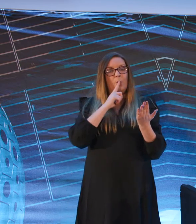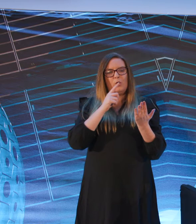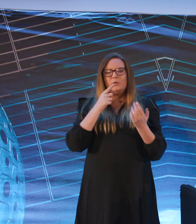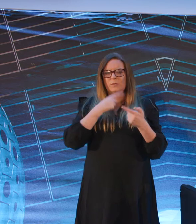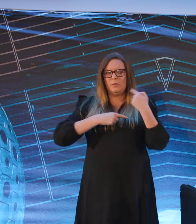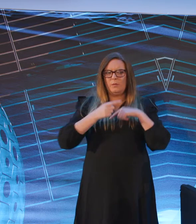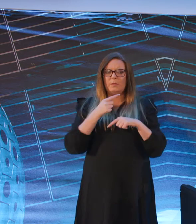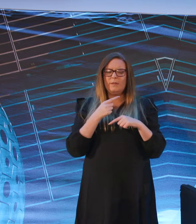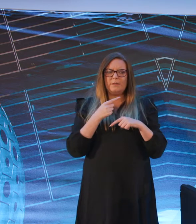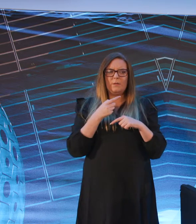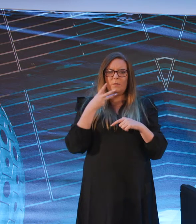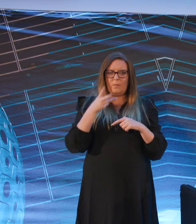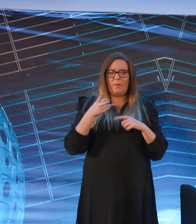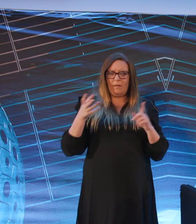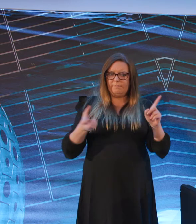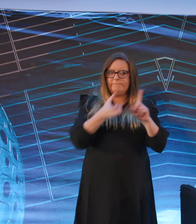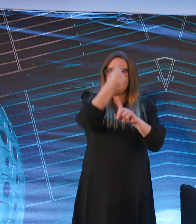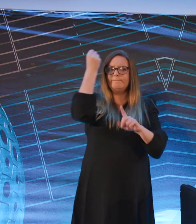happen.